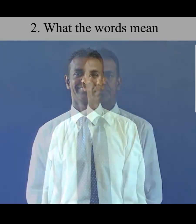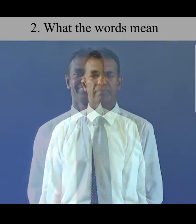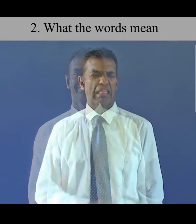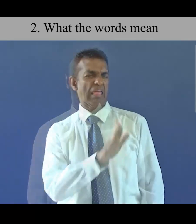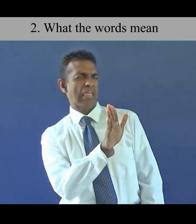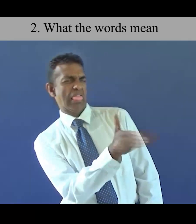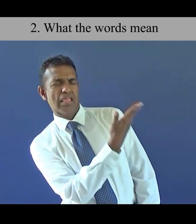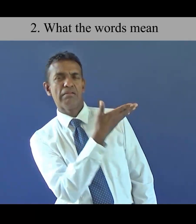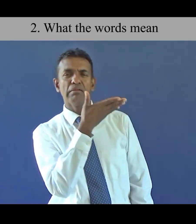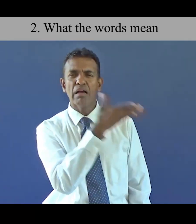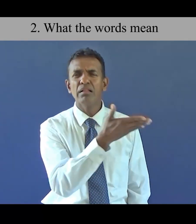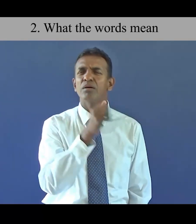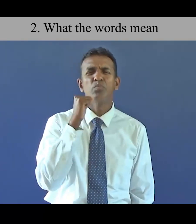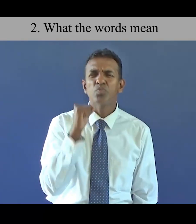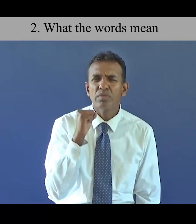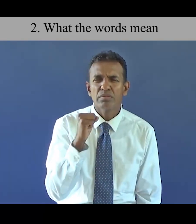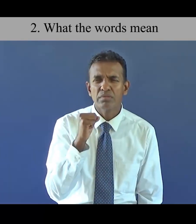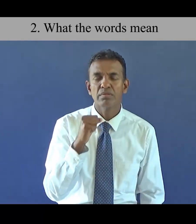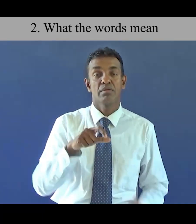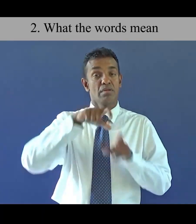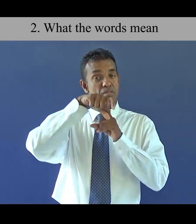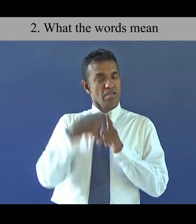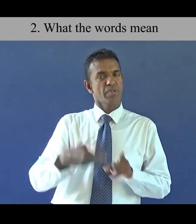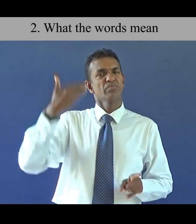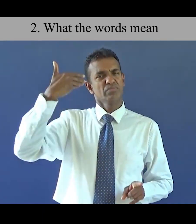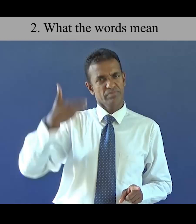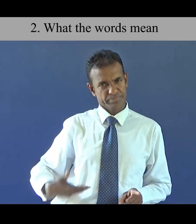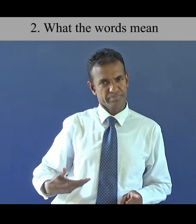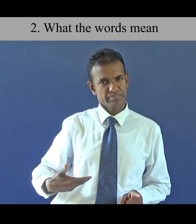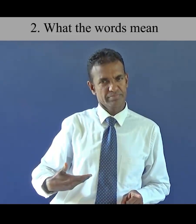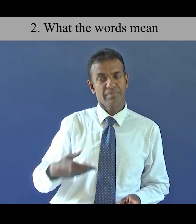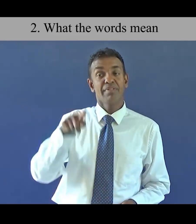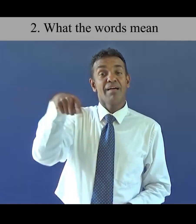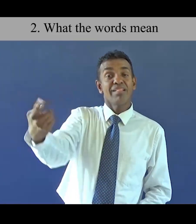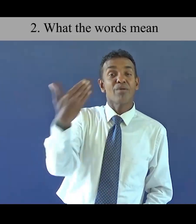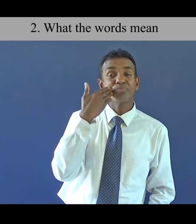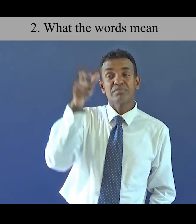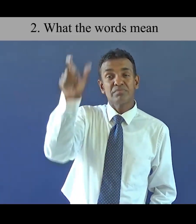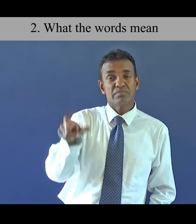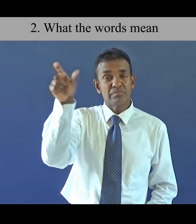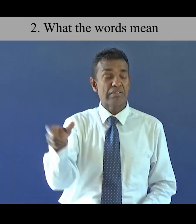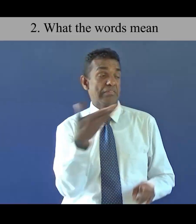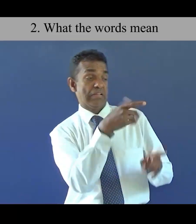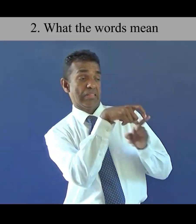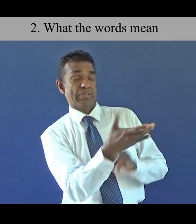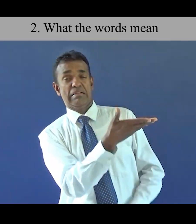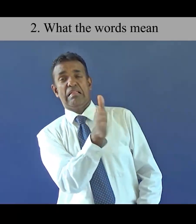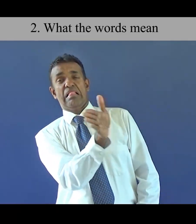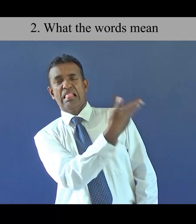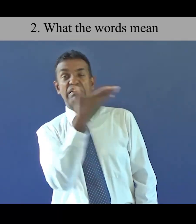Discrimination means being treated unfairly or not getting the changes you